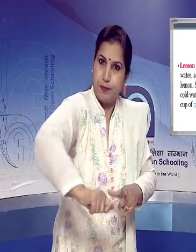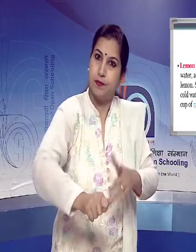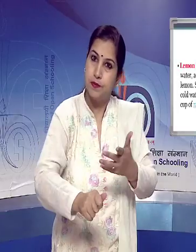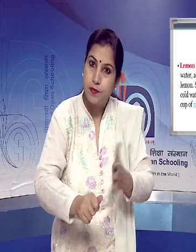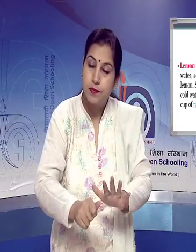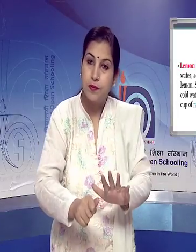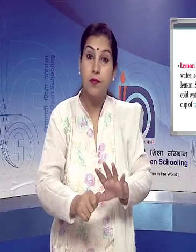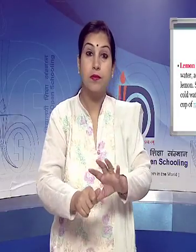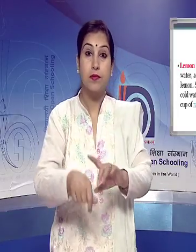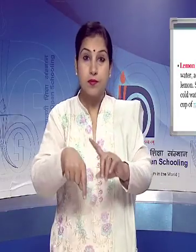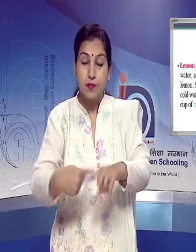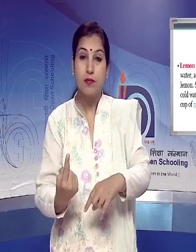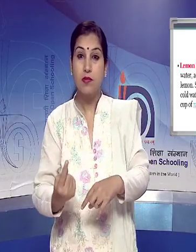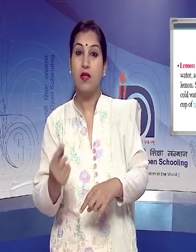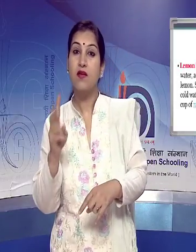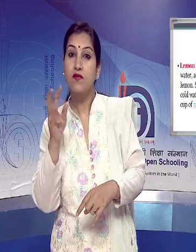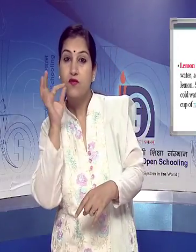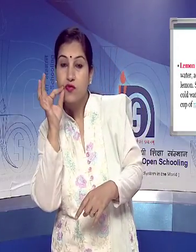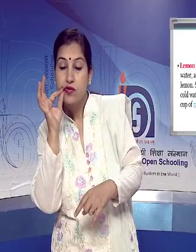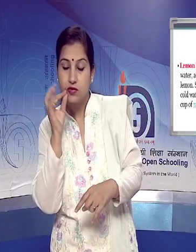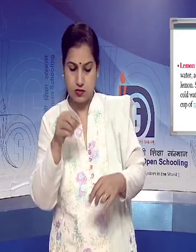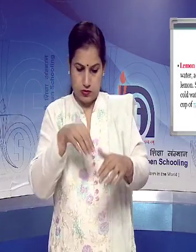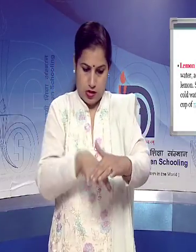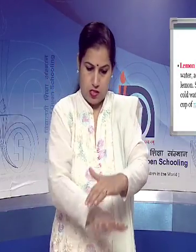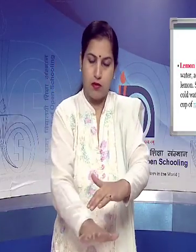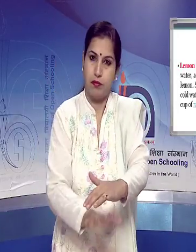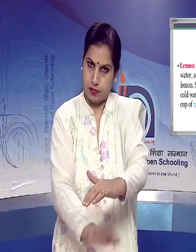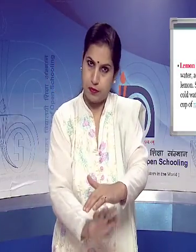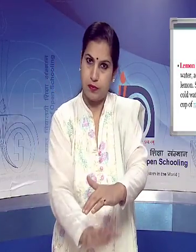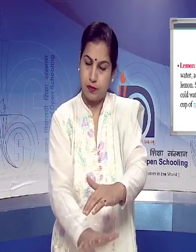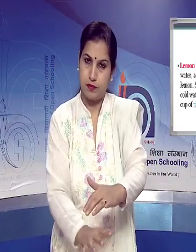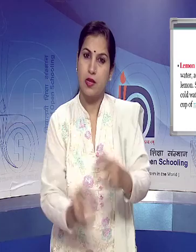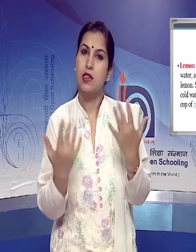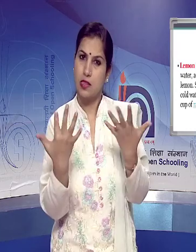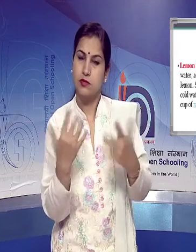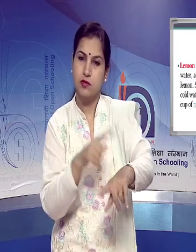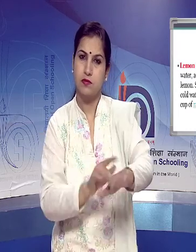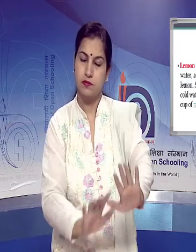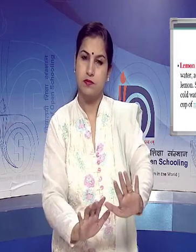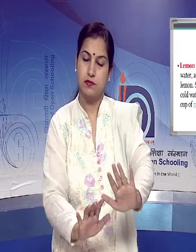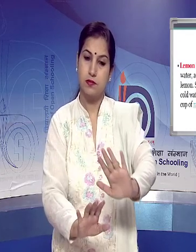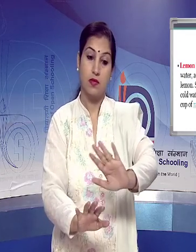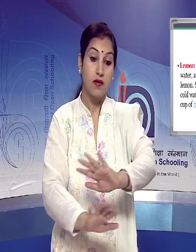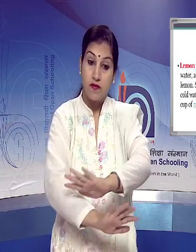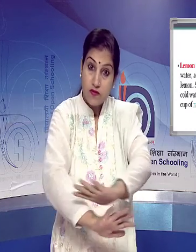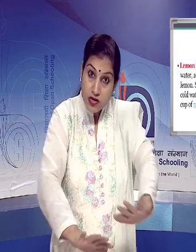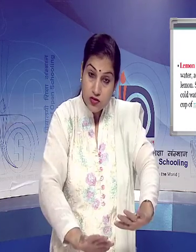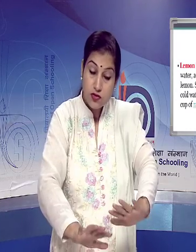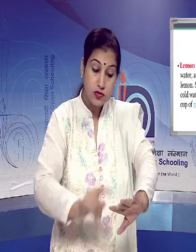Soak for 10 minutes. Then rinse under cold water. Can also substitute